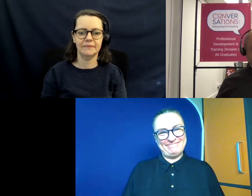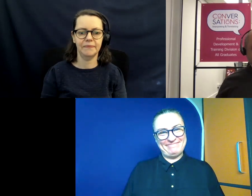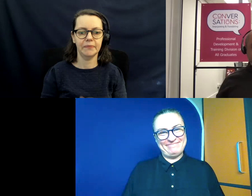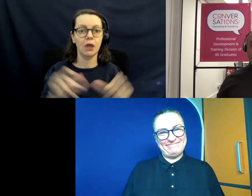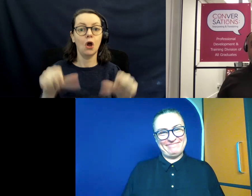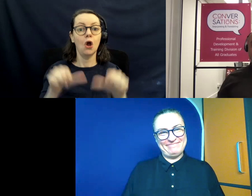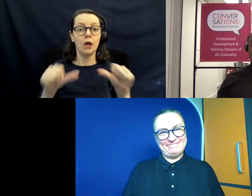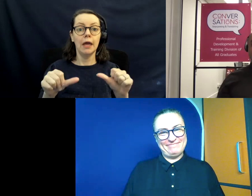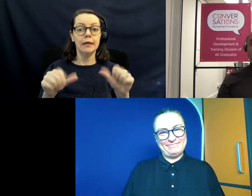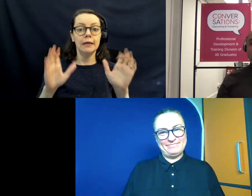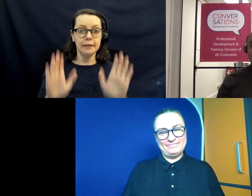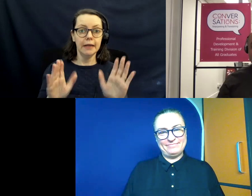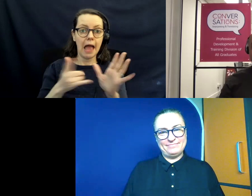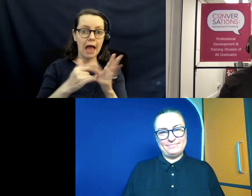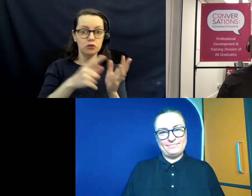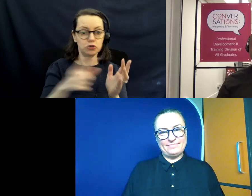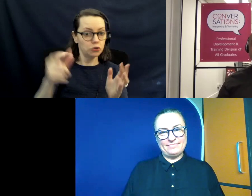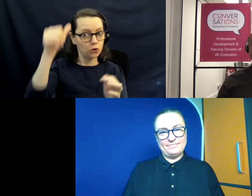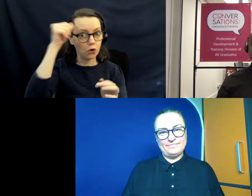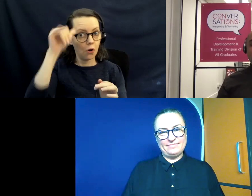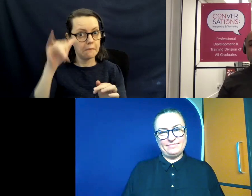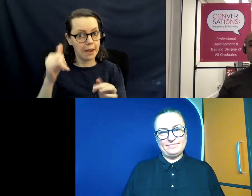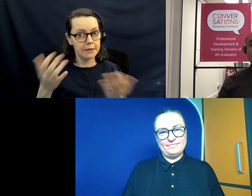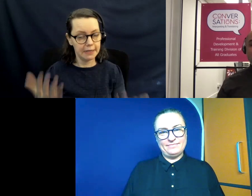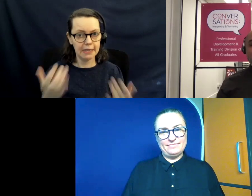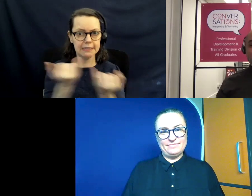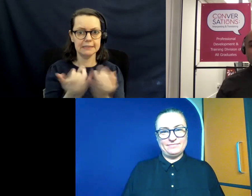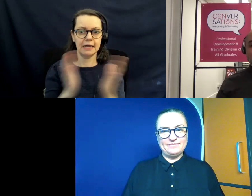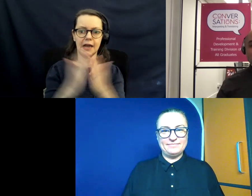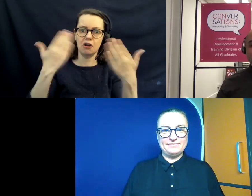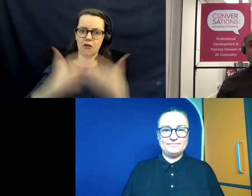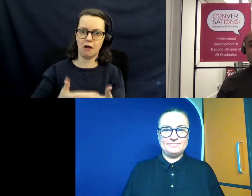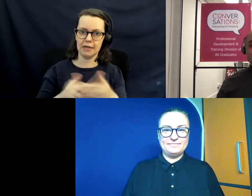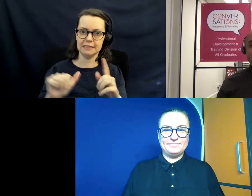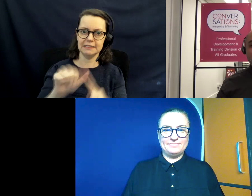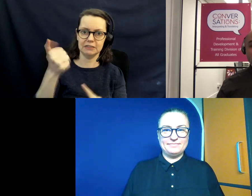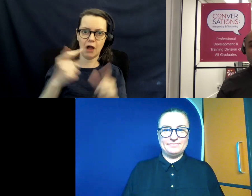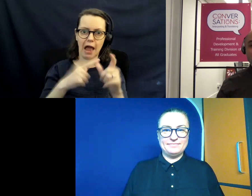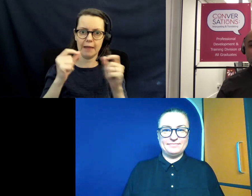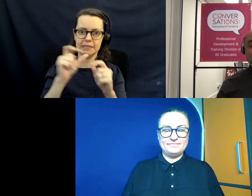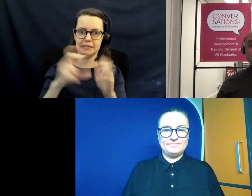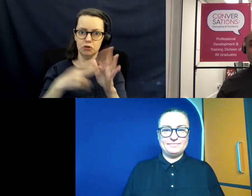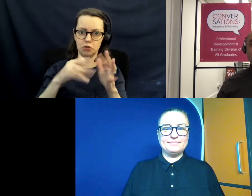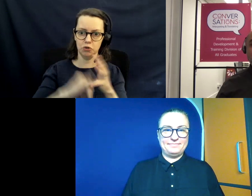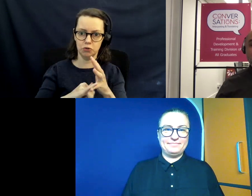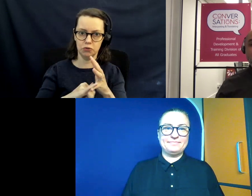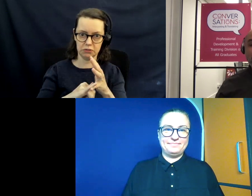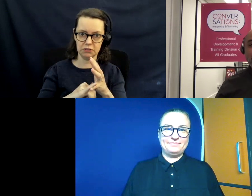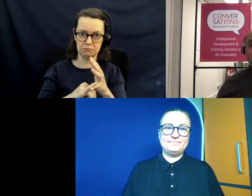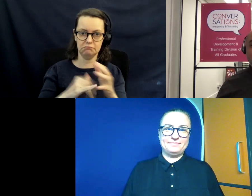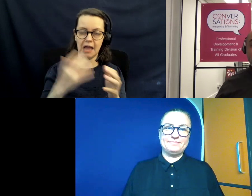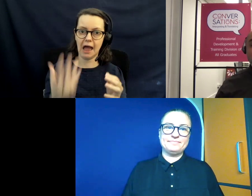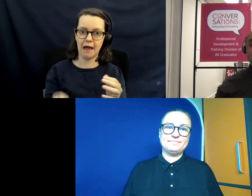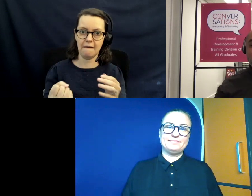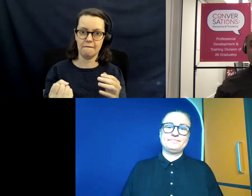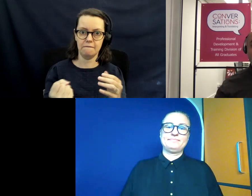Now, as you may realise, Sunday evenings, the 6 o'clock ABC News Bulletin is now